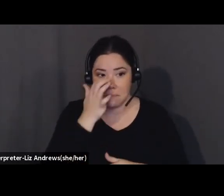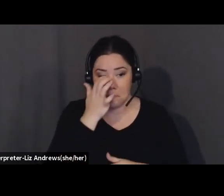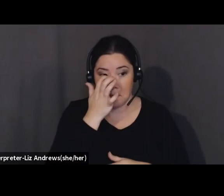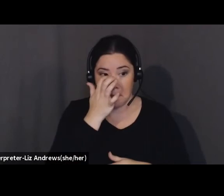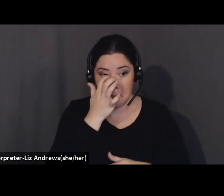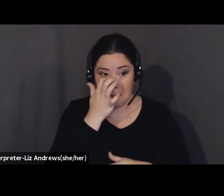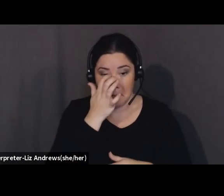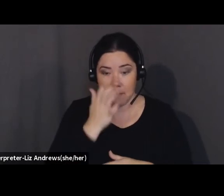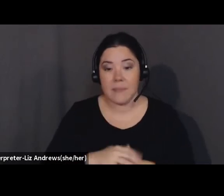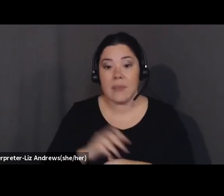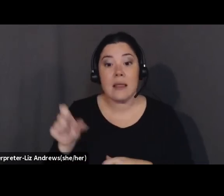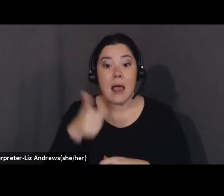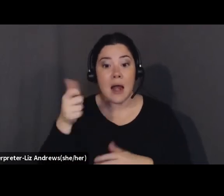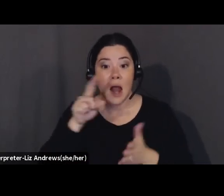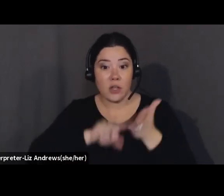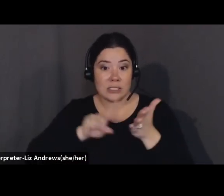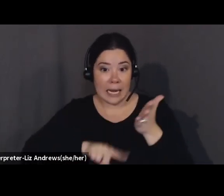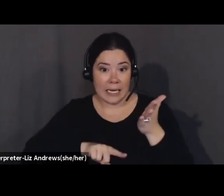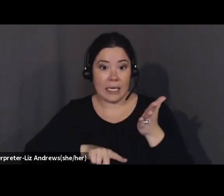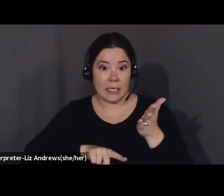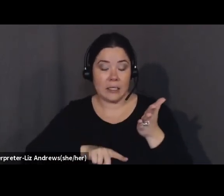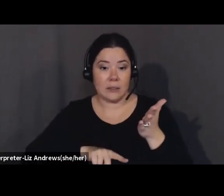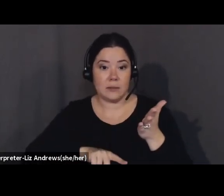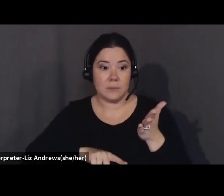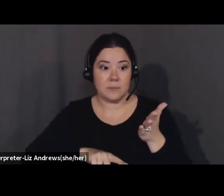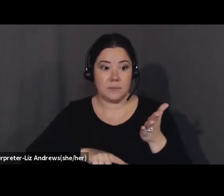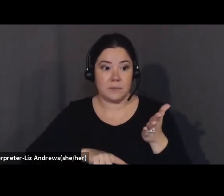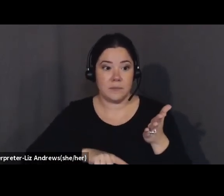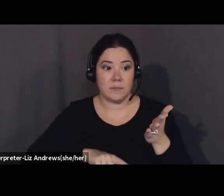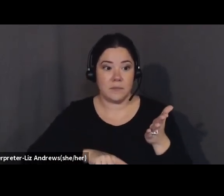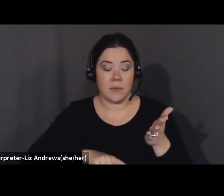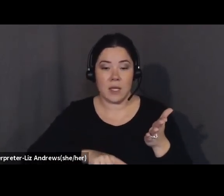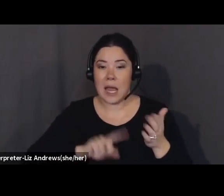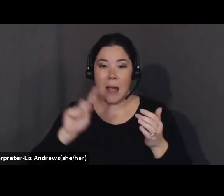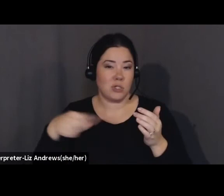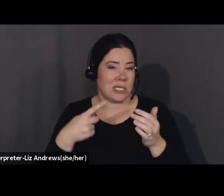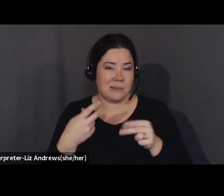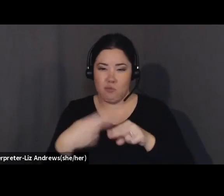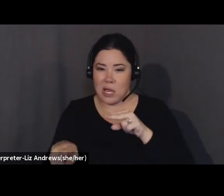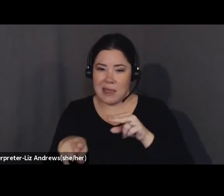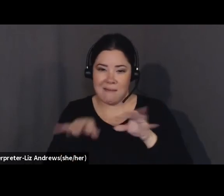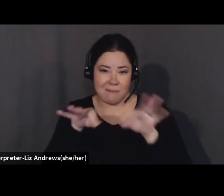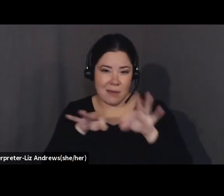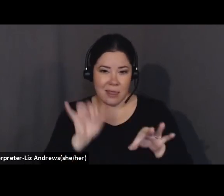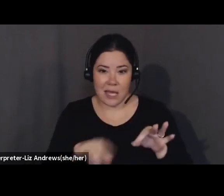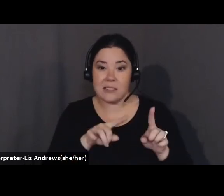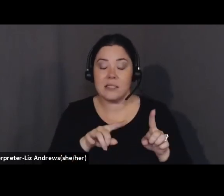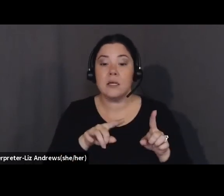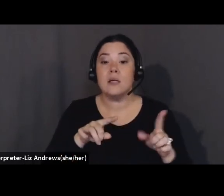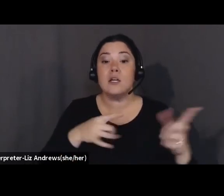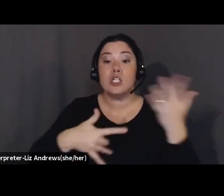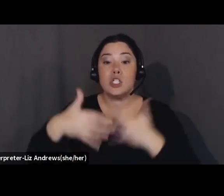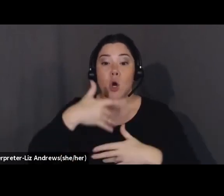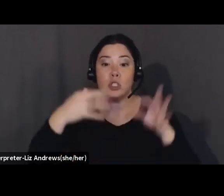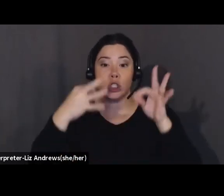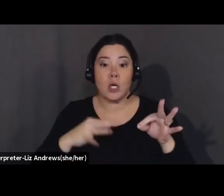Another such study that looked at this, and I'm just going to touch on this very quickly, is Social Determinants as